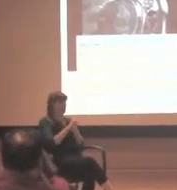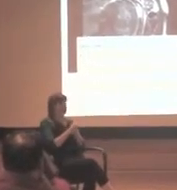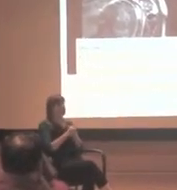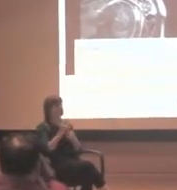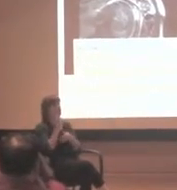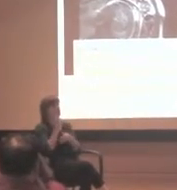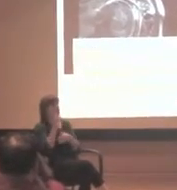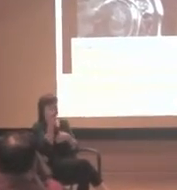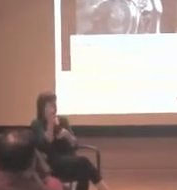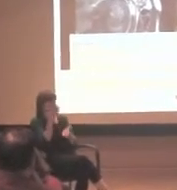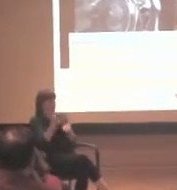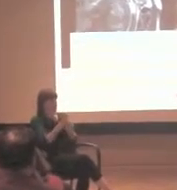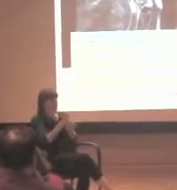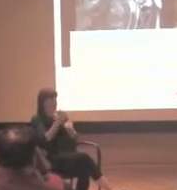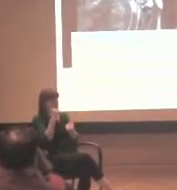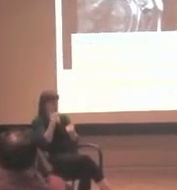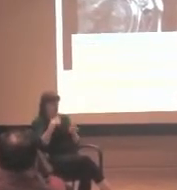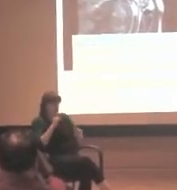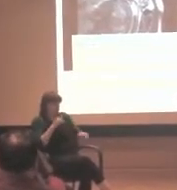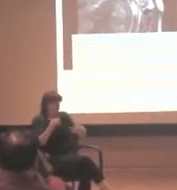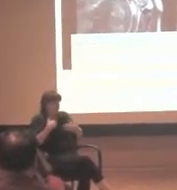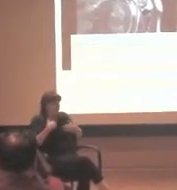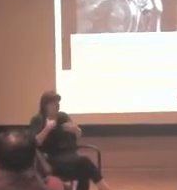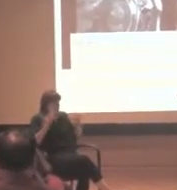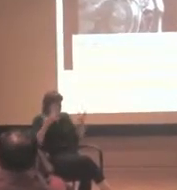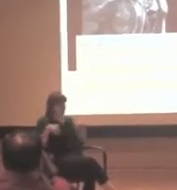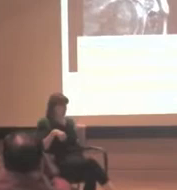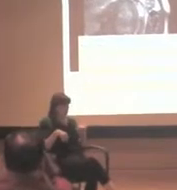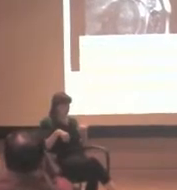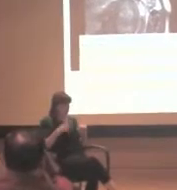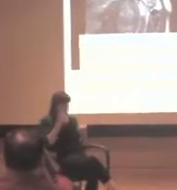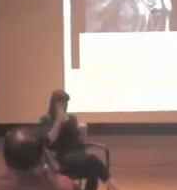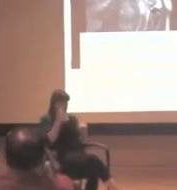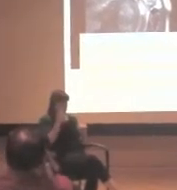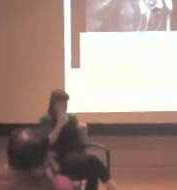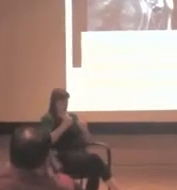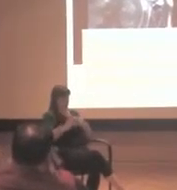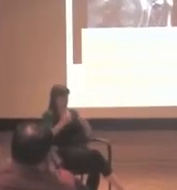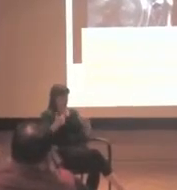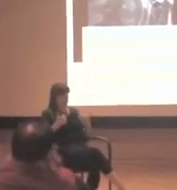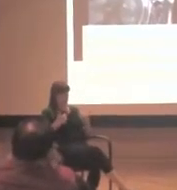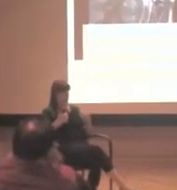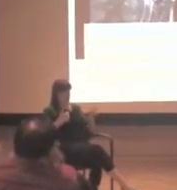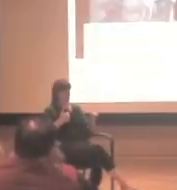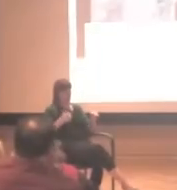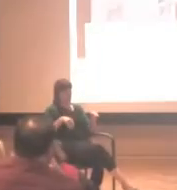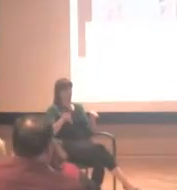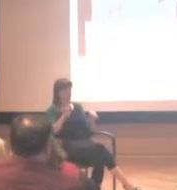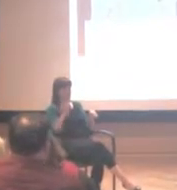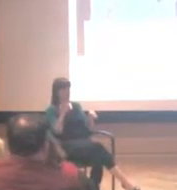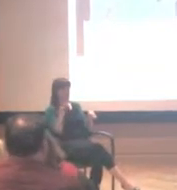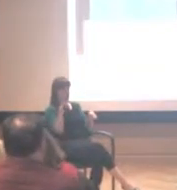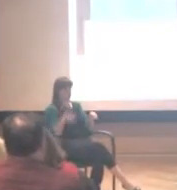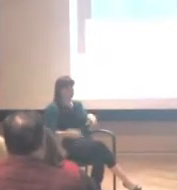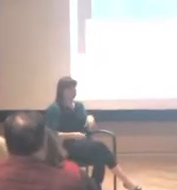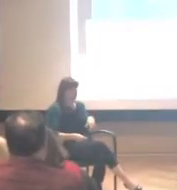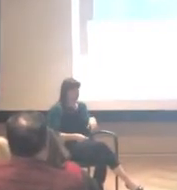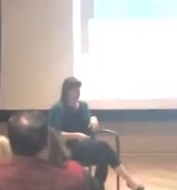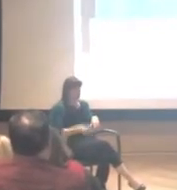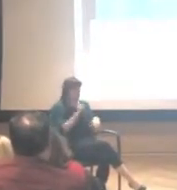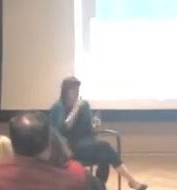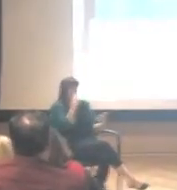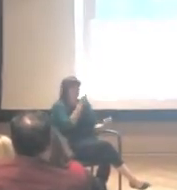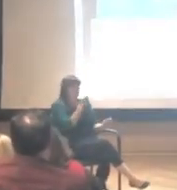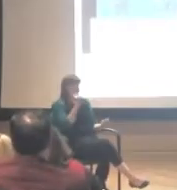two is they had the results. There's a difference. So Very interesting. Not